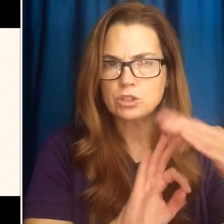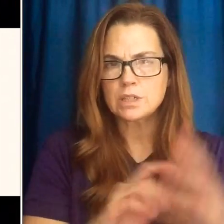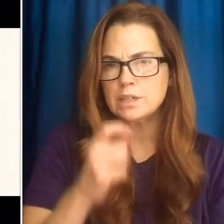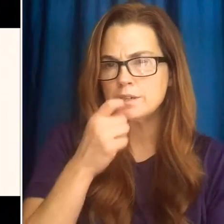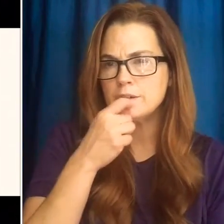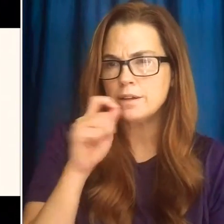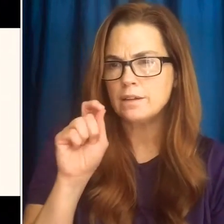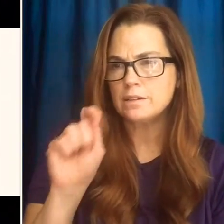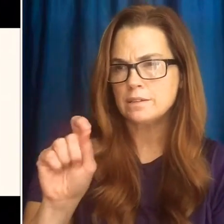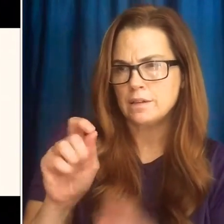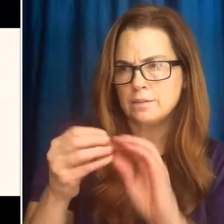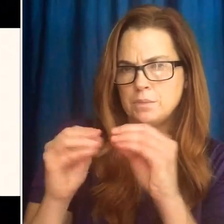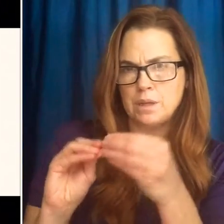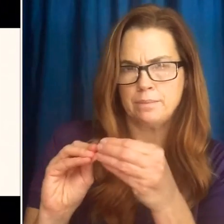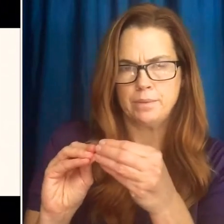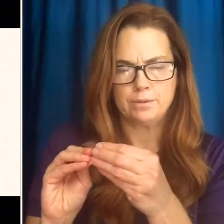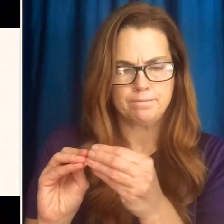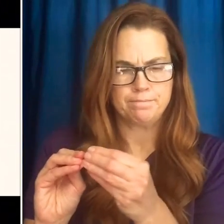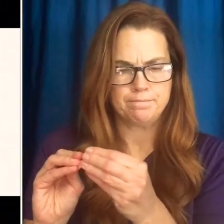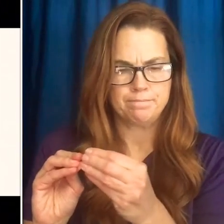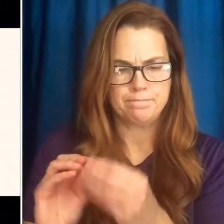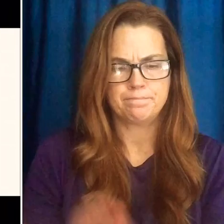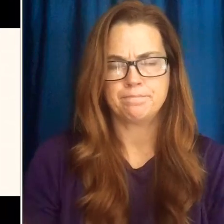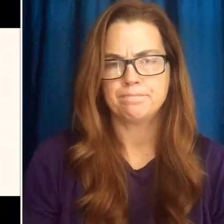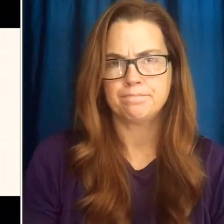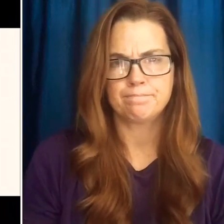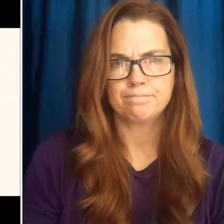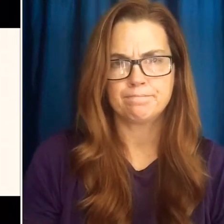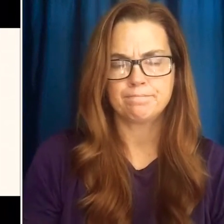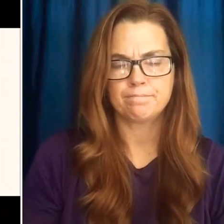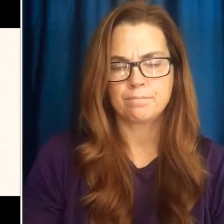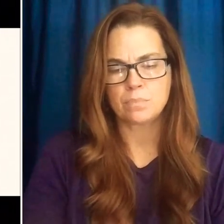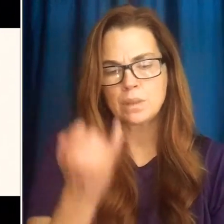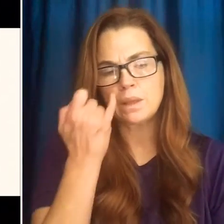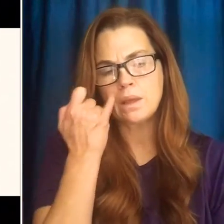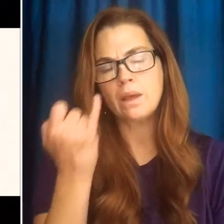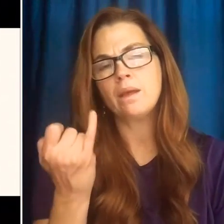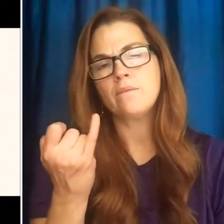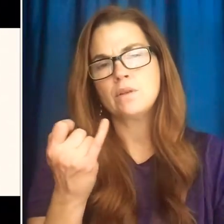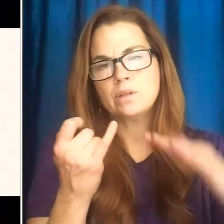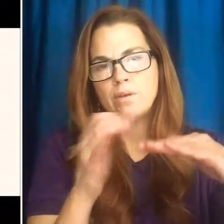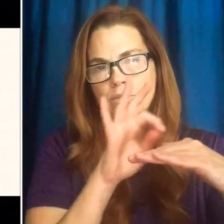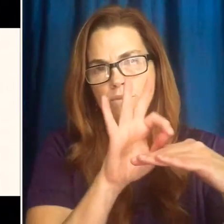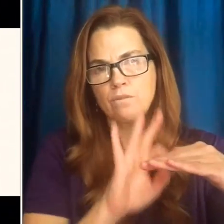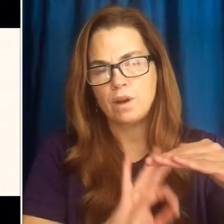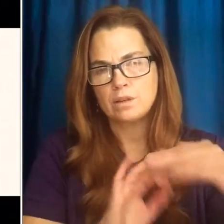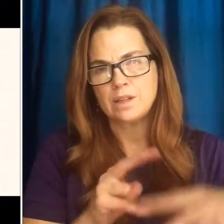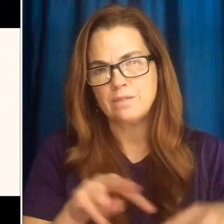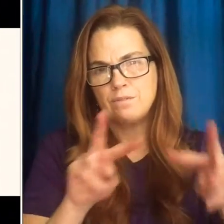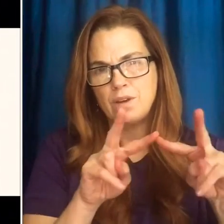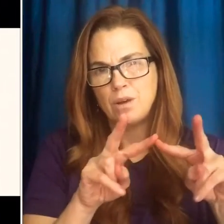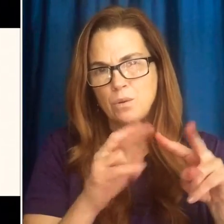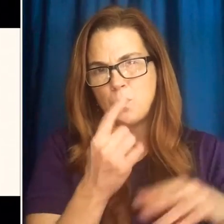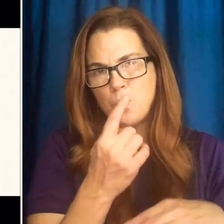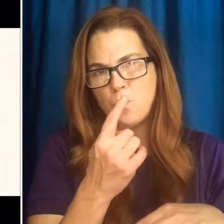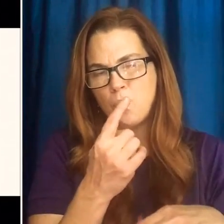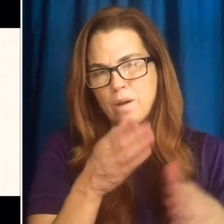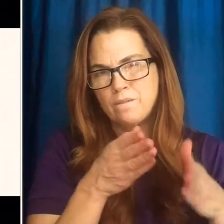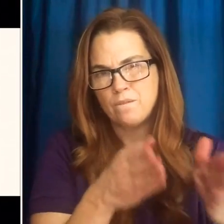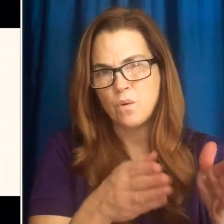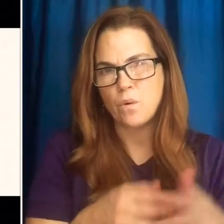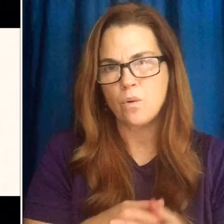form, and a decimal, which is a value written in a totally different form. I need these two to be written in the